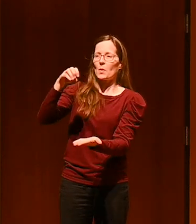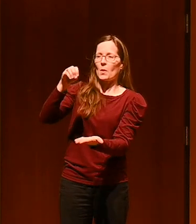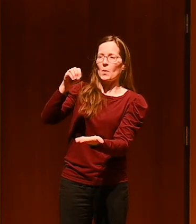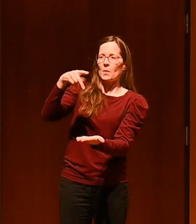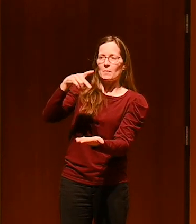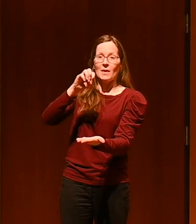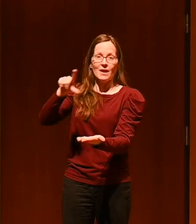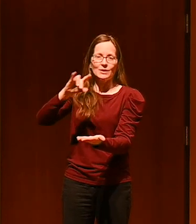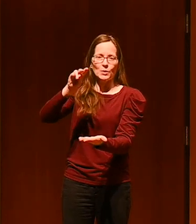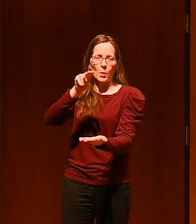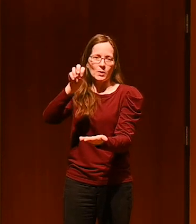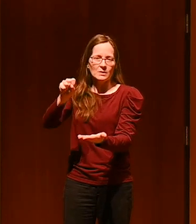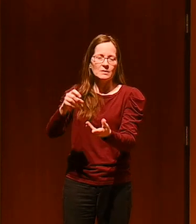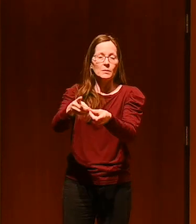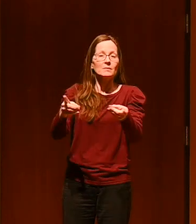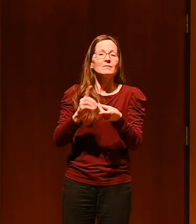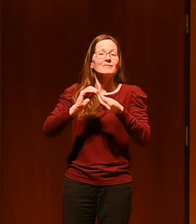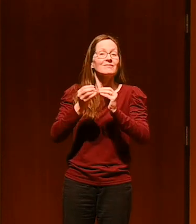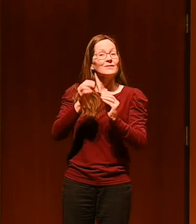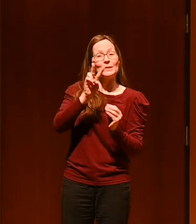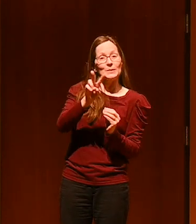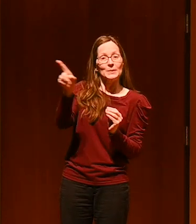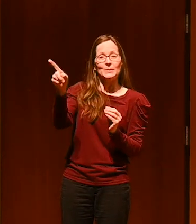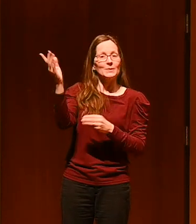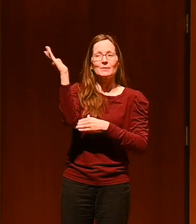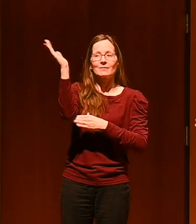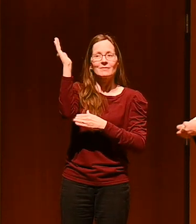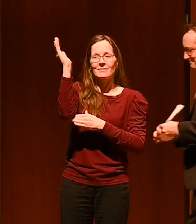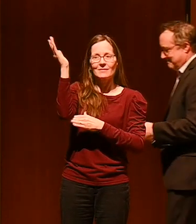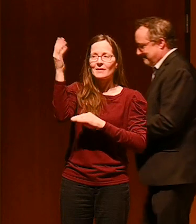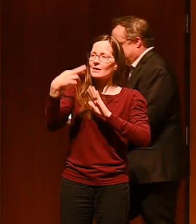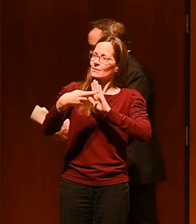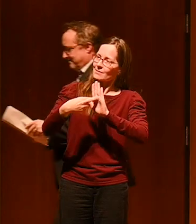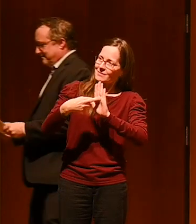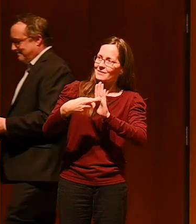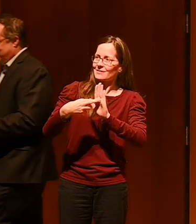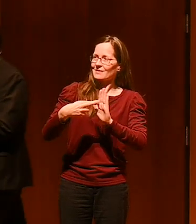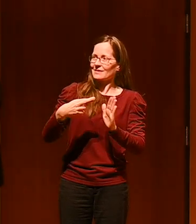District 2, who is speaking on behalf of the County Council today.